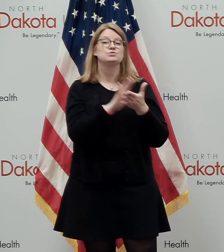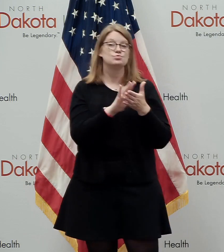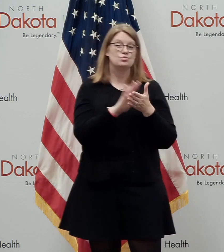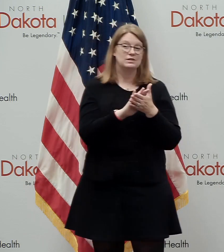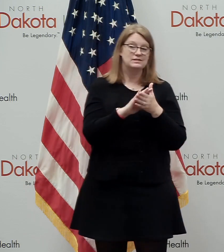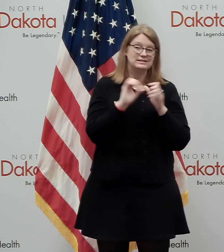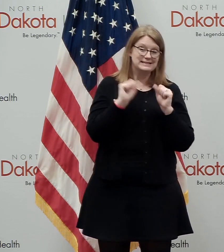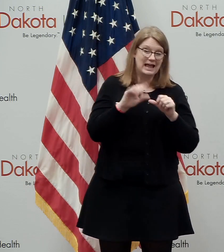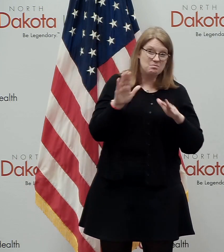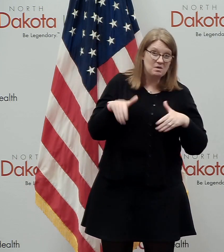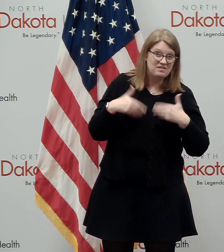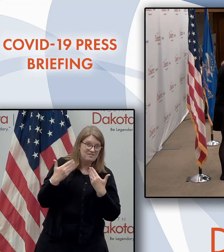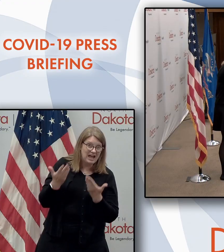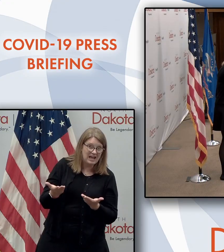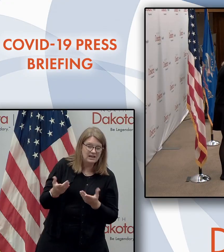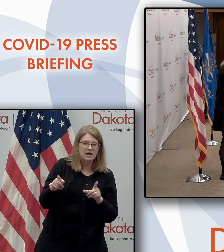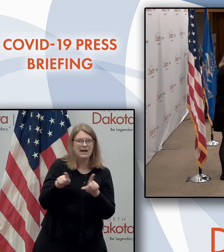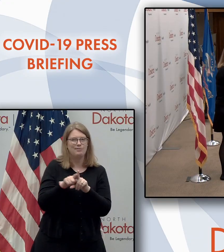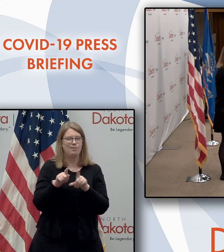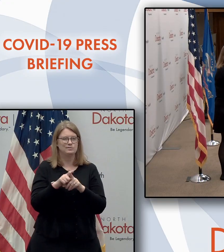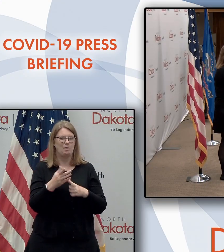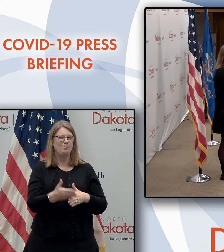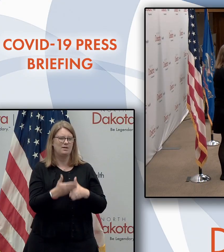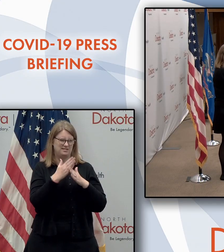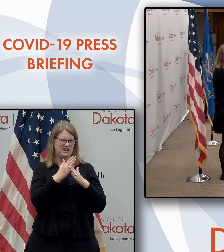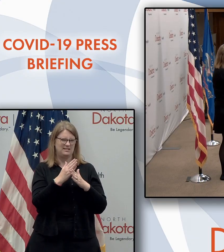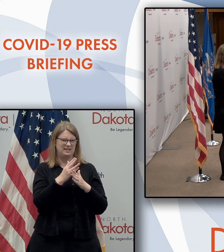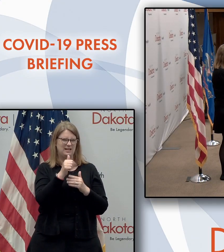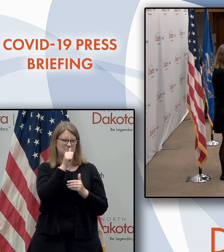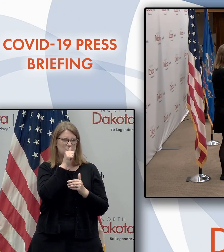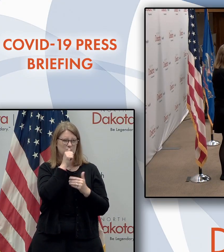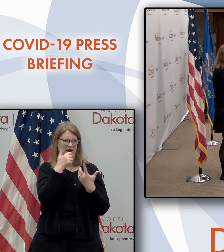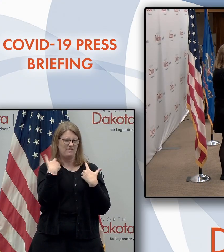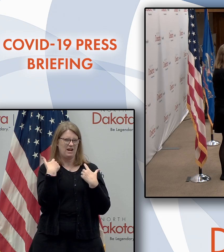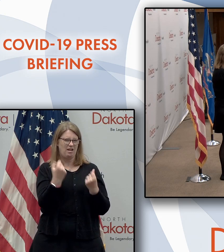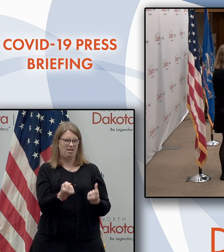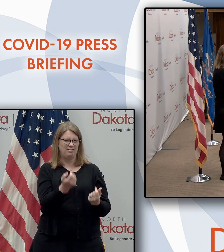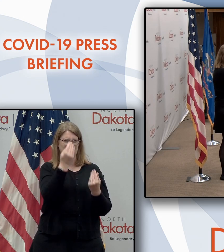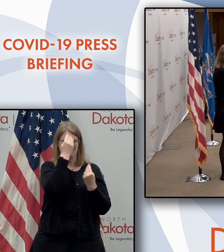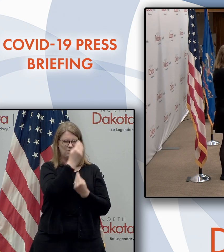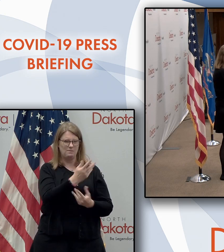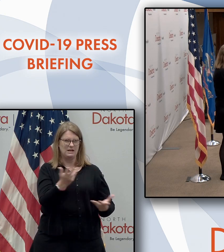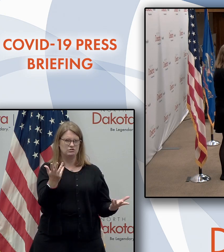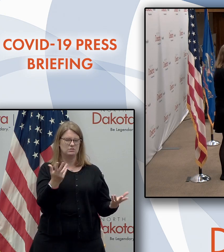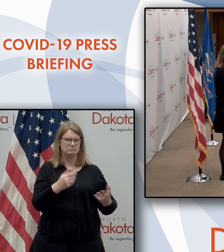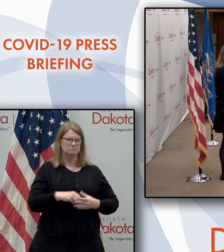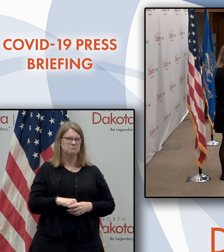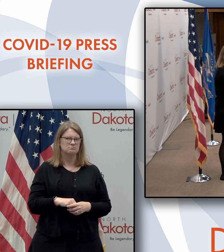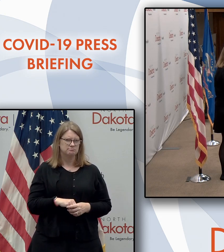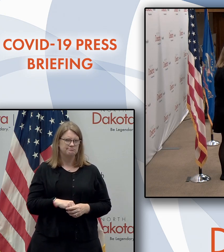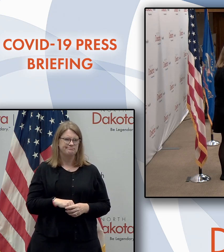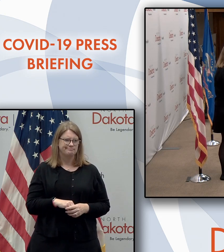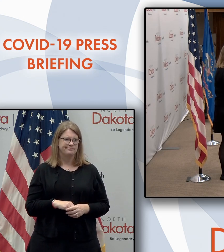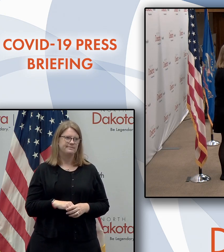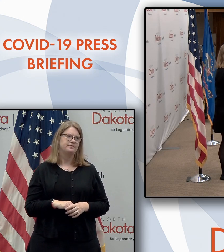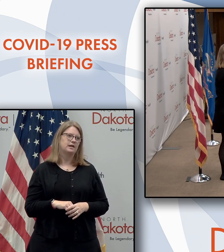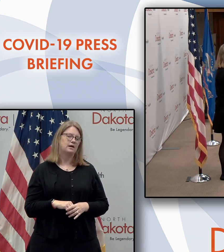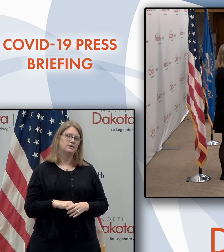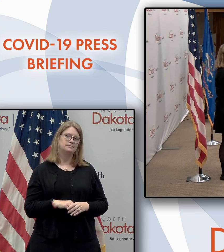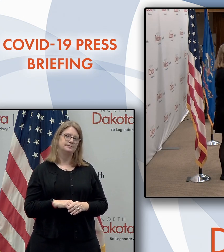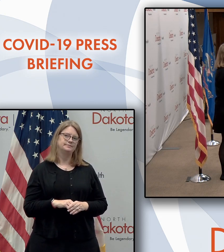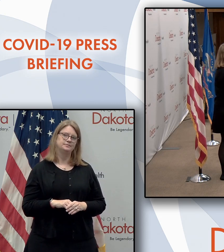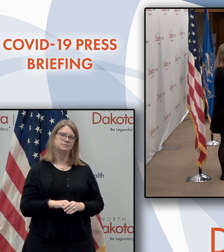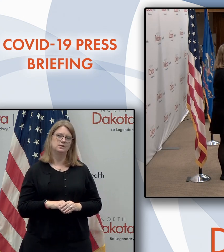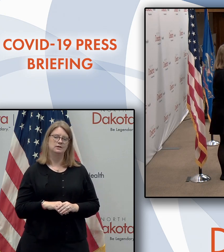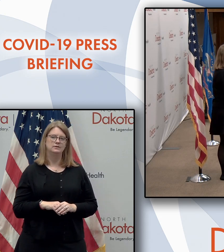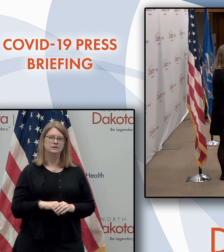information and protecting the data and health information of those students who are minors. We do have